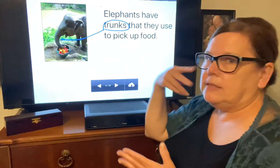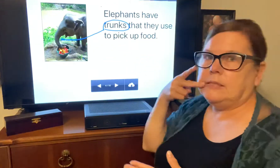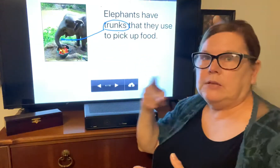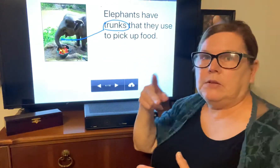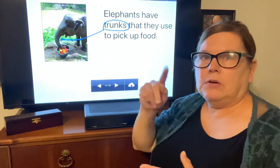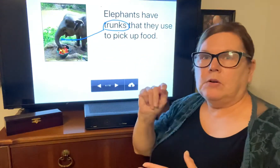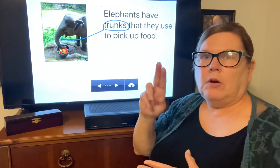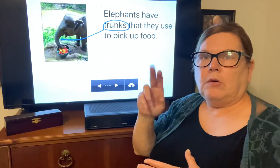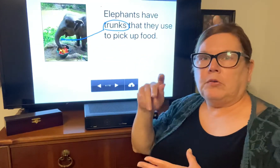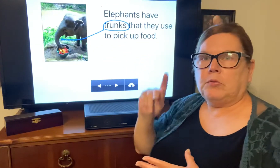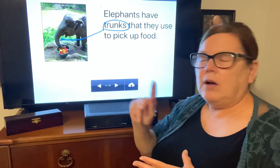See their trunk?